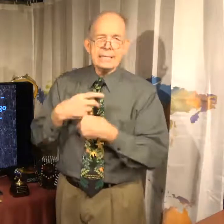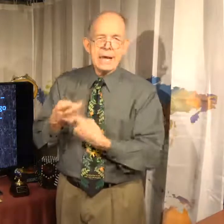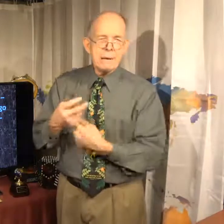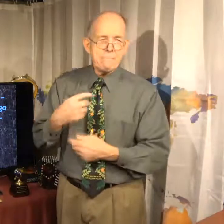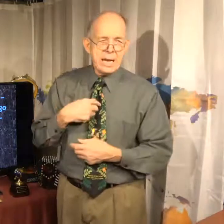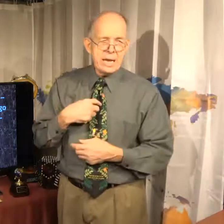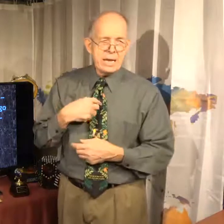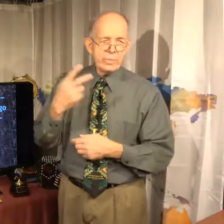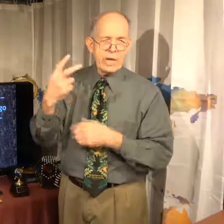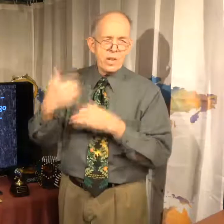Let me be